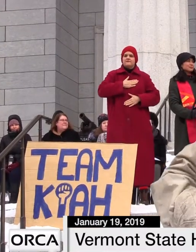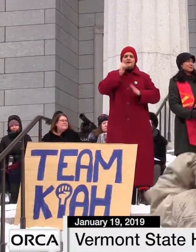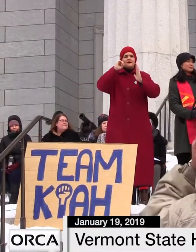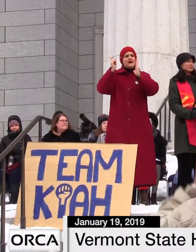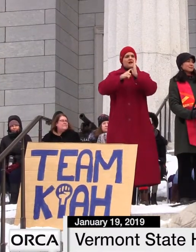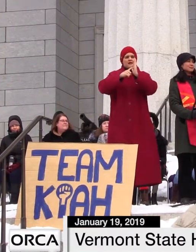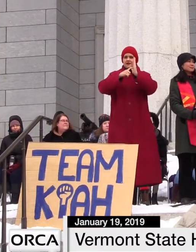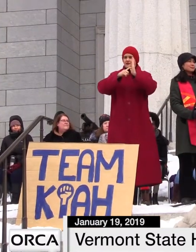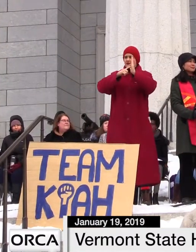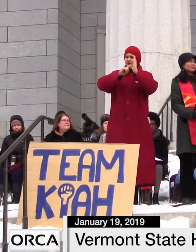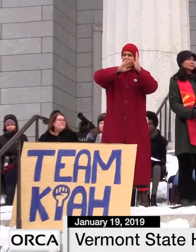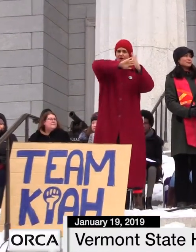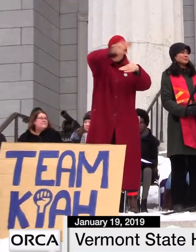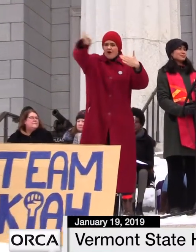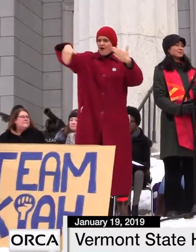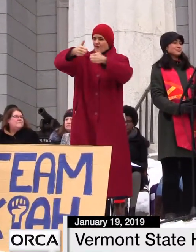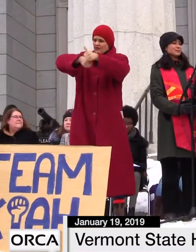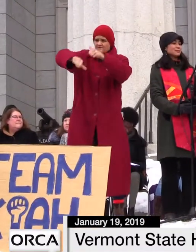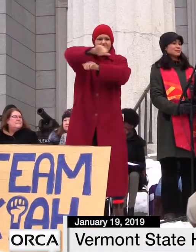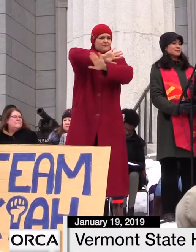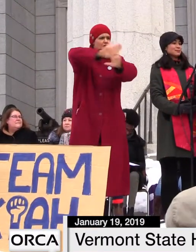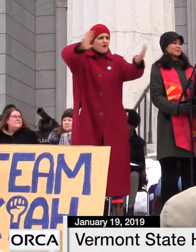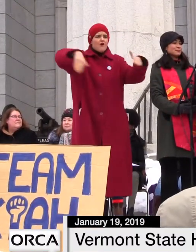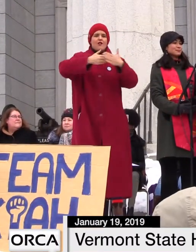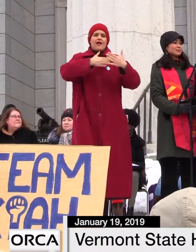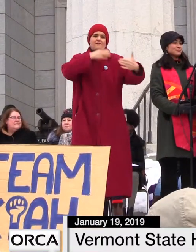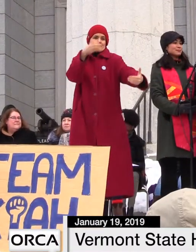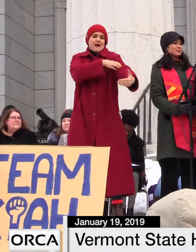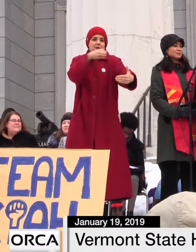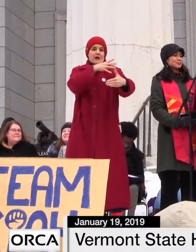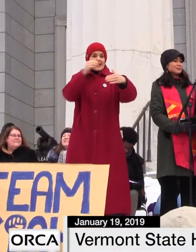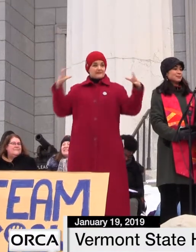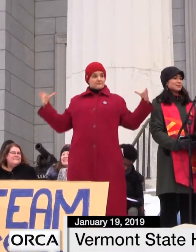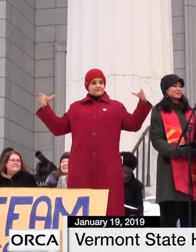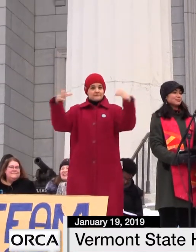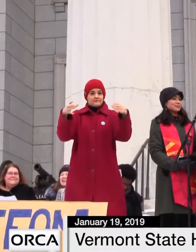the power of this gathering.